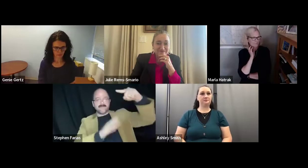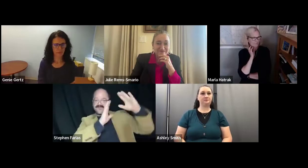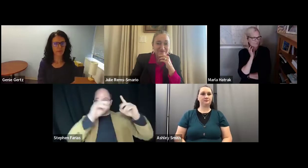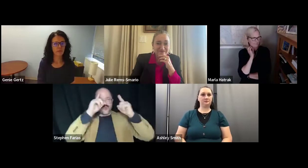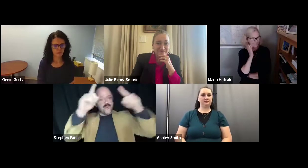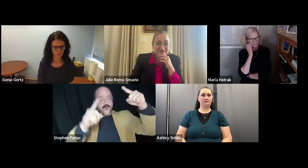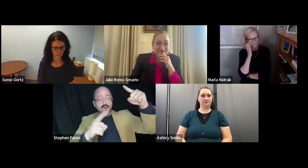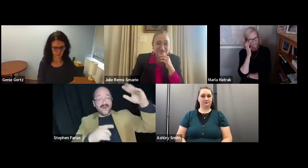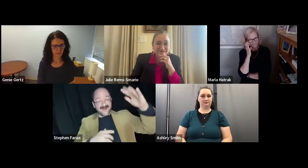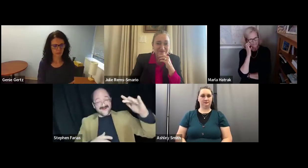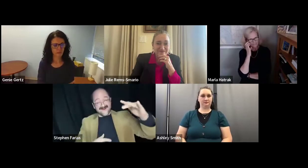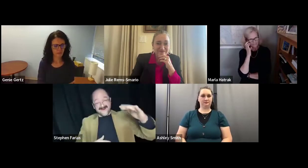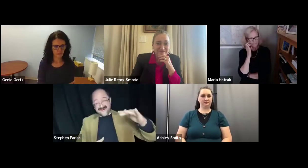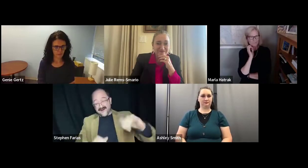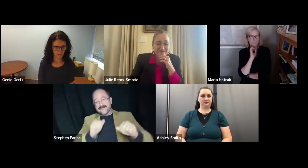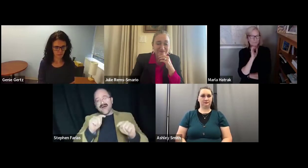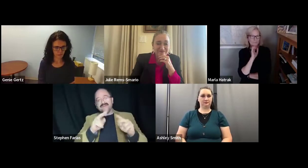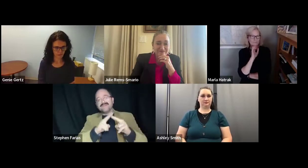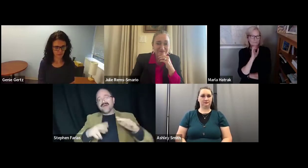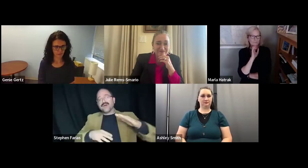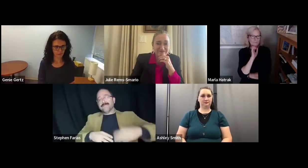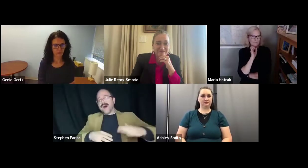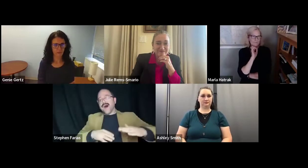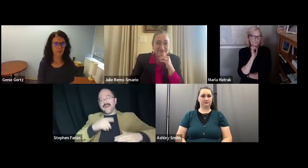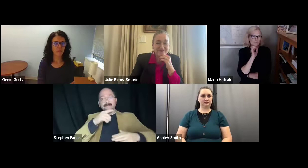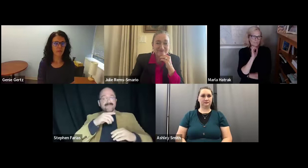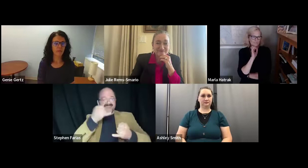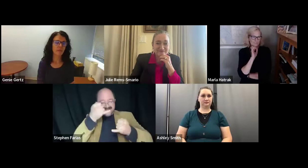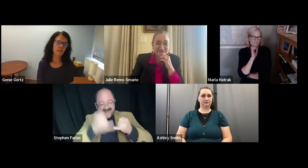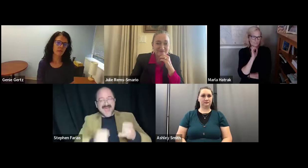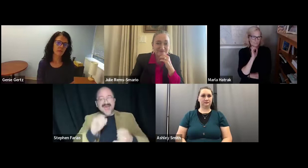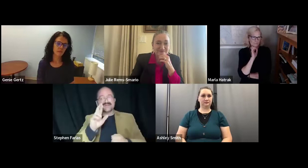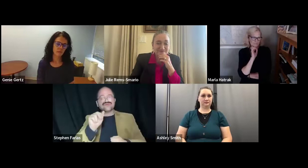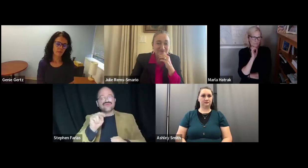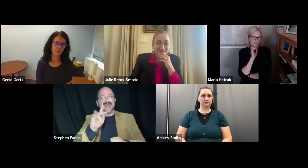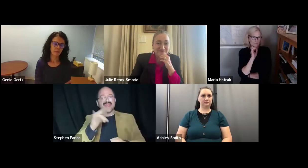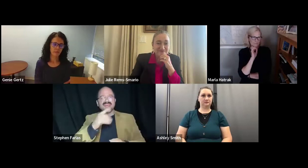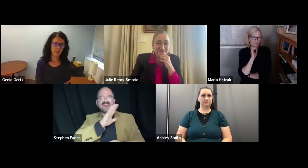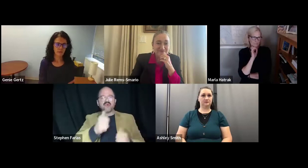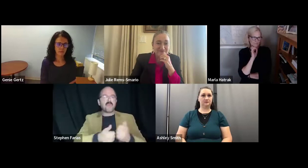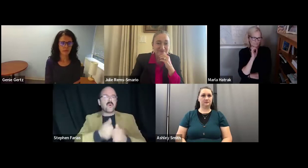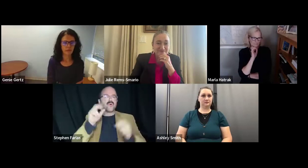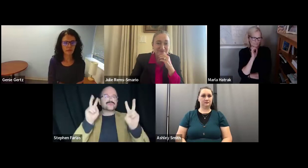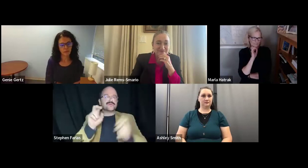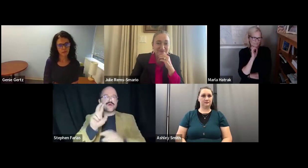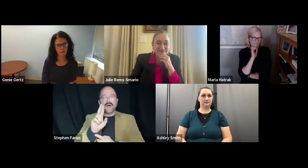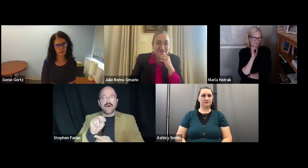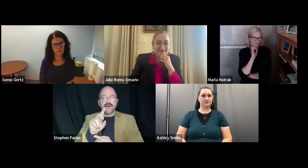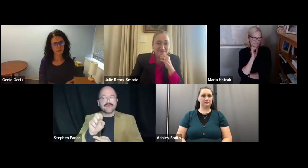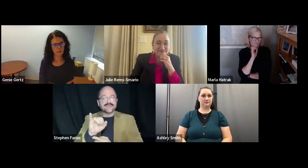be able to be given accommodations. That is what that's the shooting star. That's what they're really aiming for, is to have no accommodations. And at the very